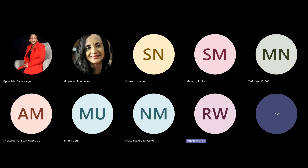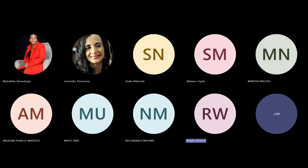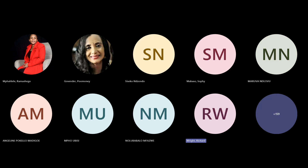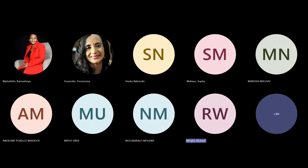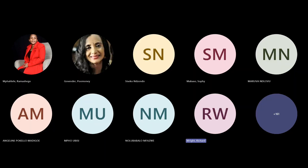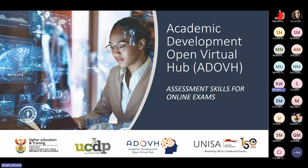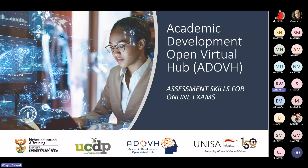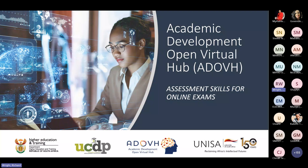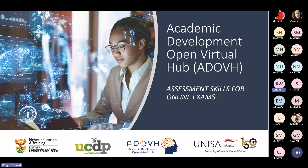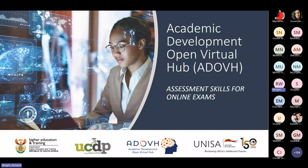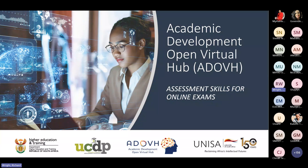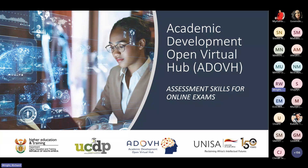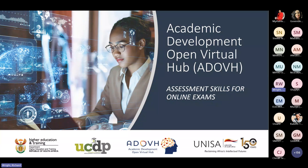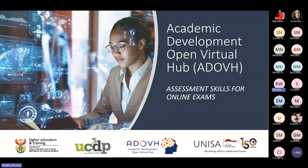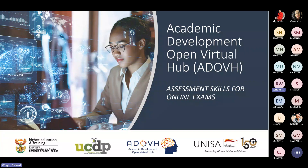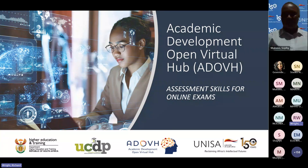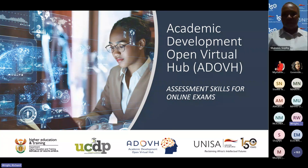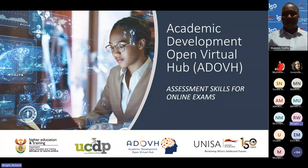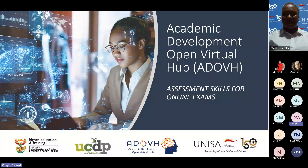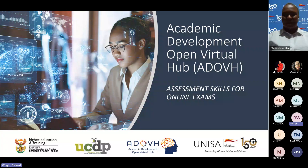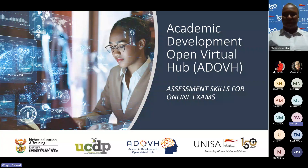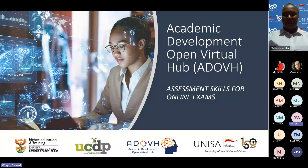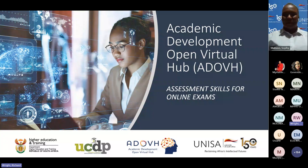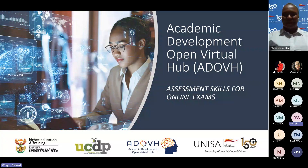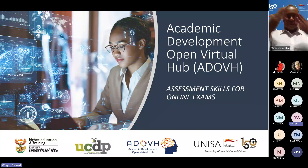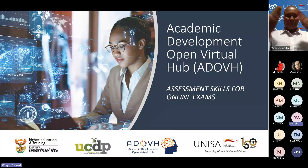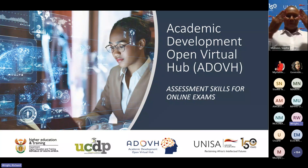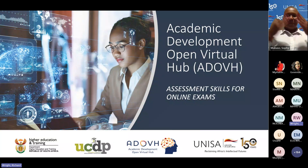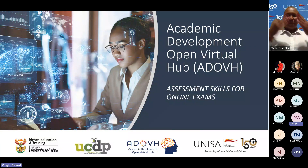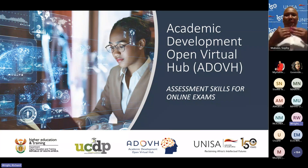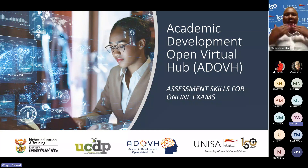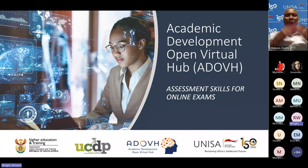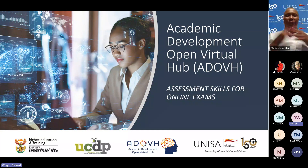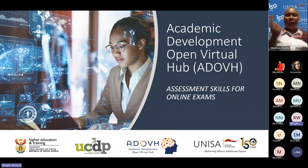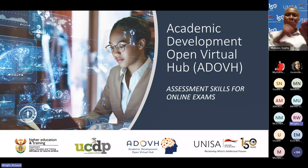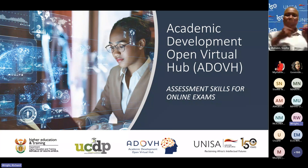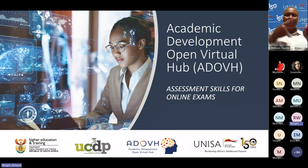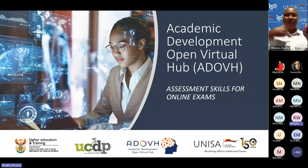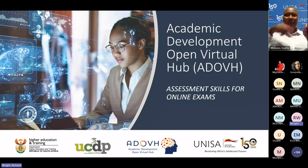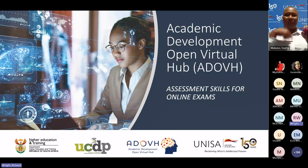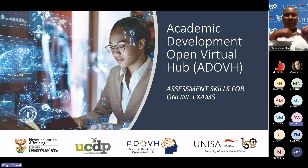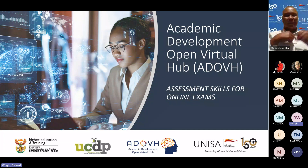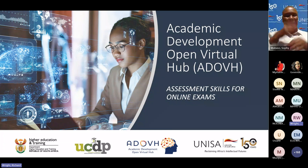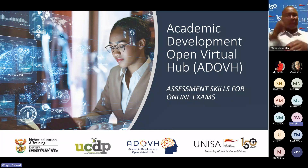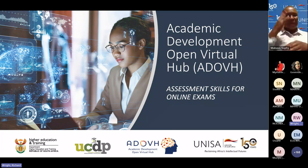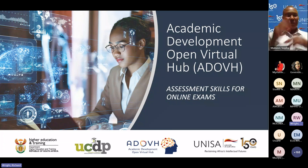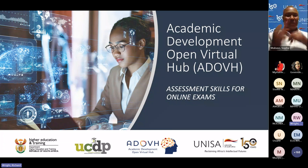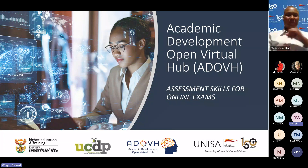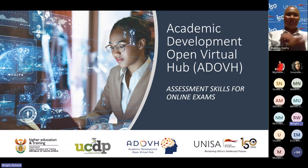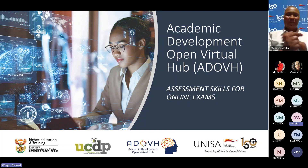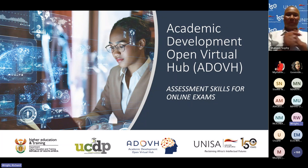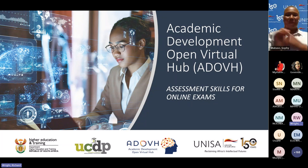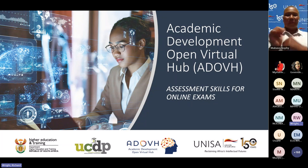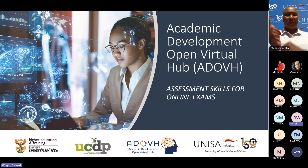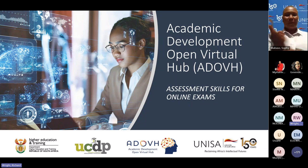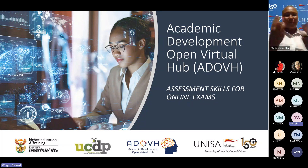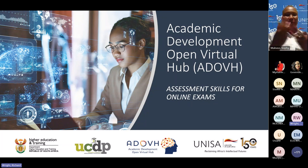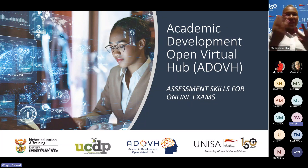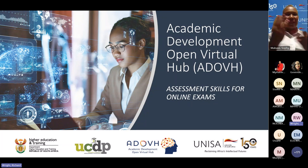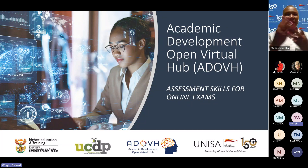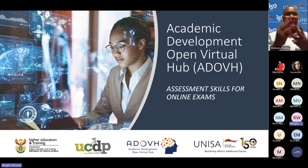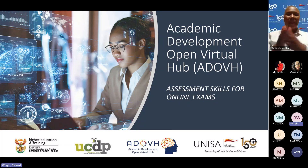Good evening, everyone, and thank you for joining us this evening. I know this is one of those sessions everybody has been asking for